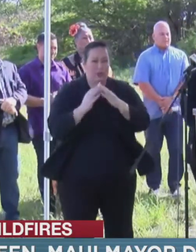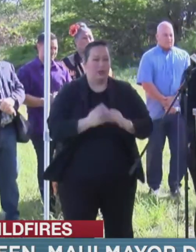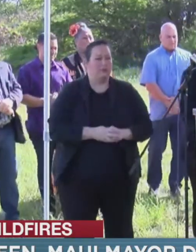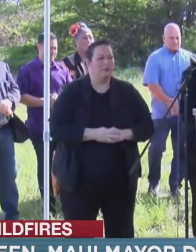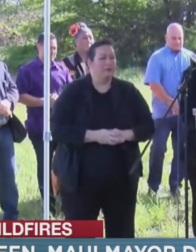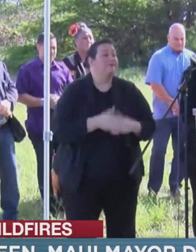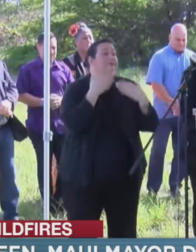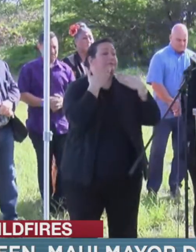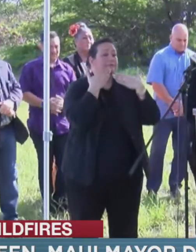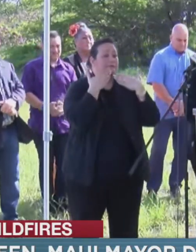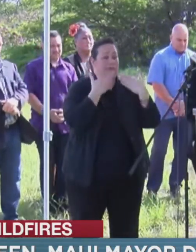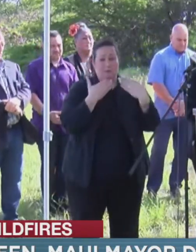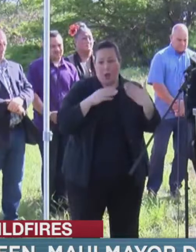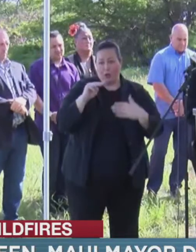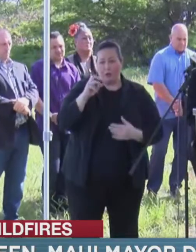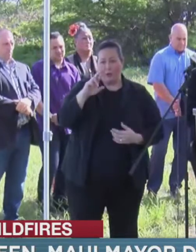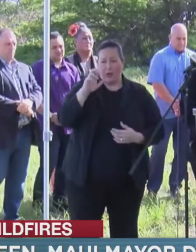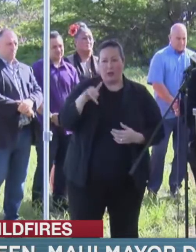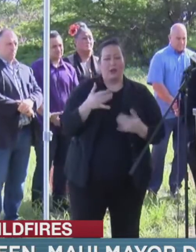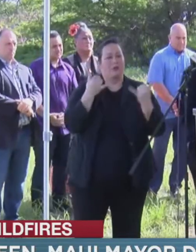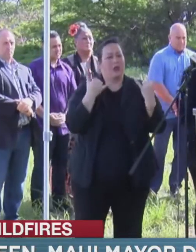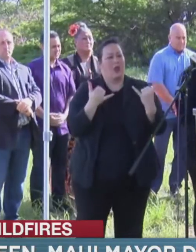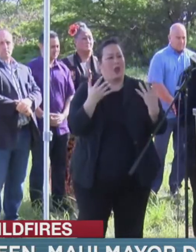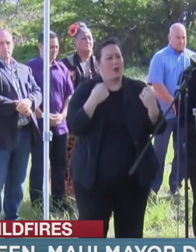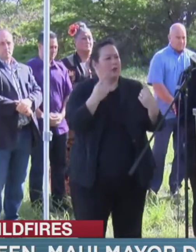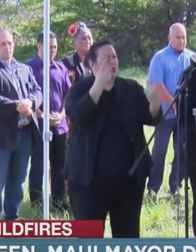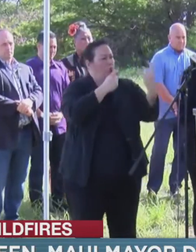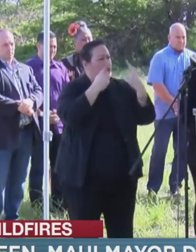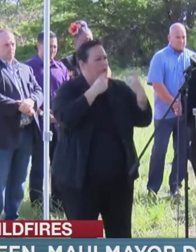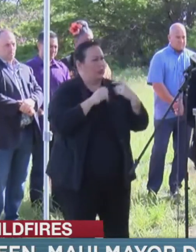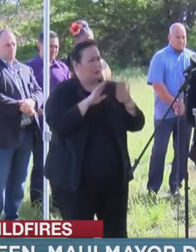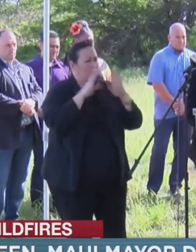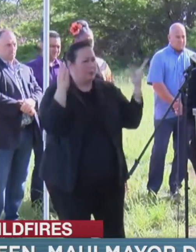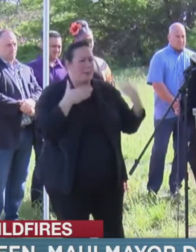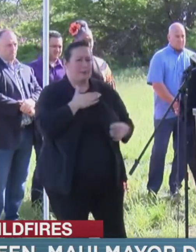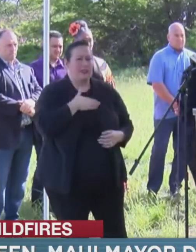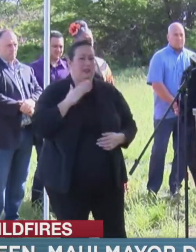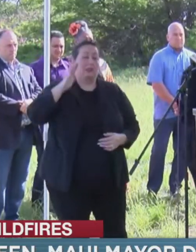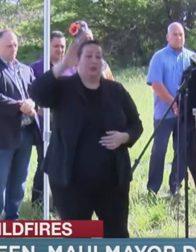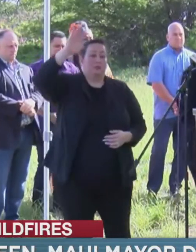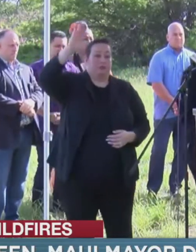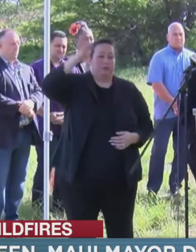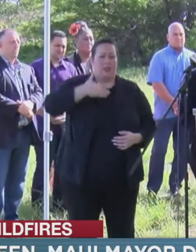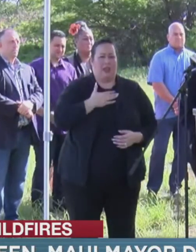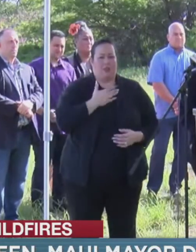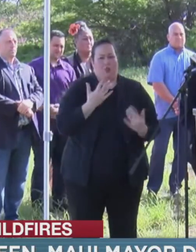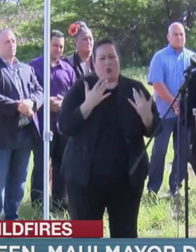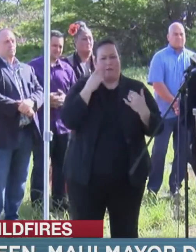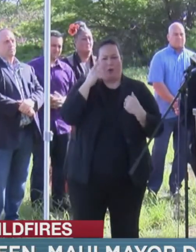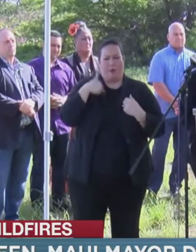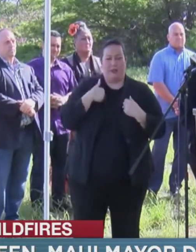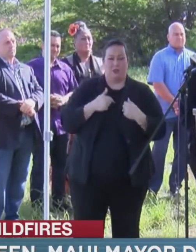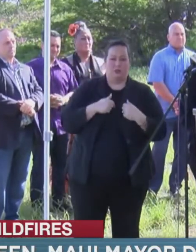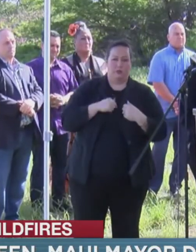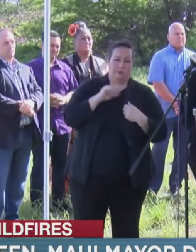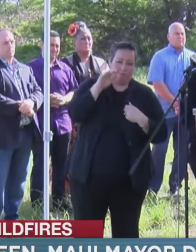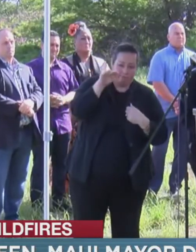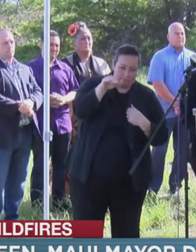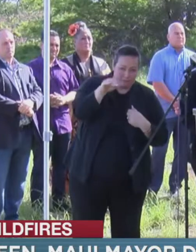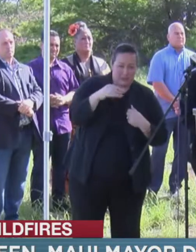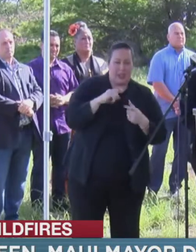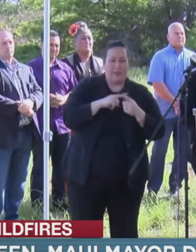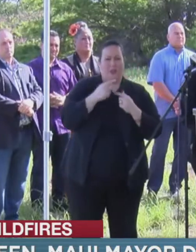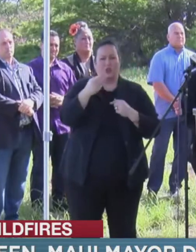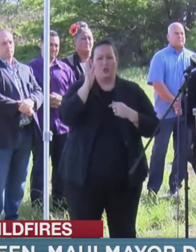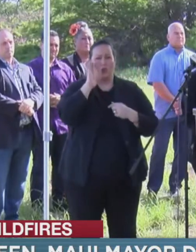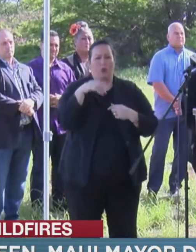Mahalo, Mary. Now I would like to welcome questions from the media. Please raise your hand and await my acknowledgement, at which time you will be asked to state your